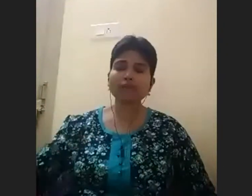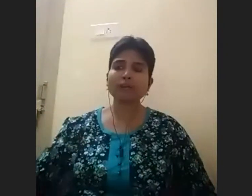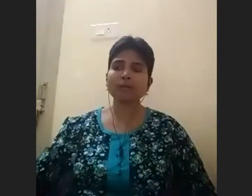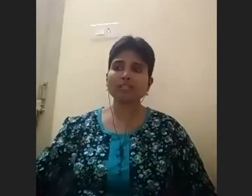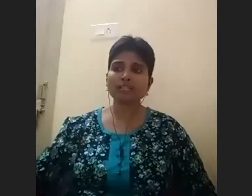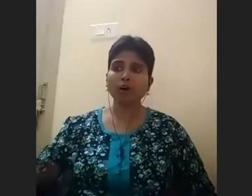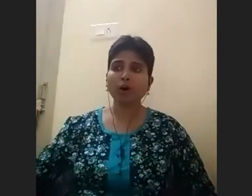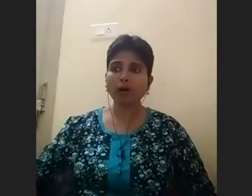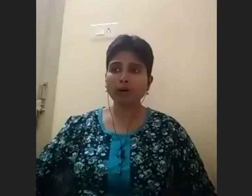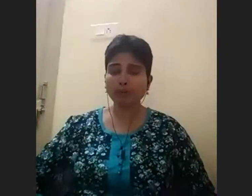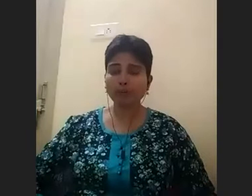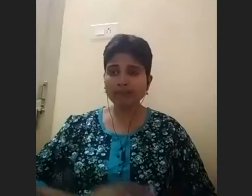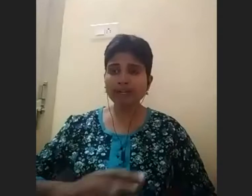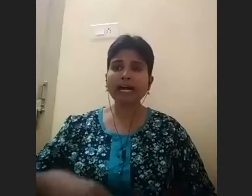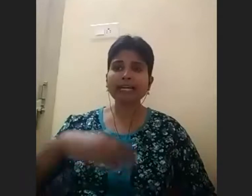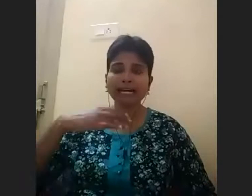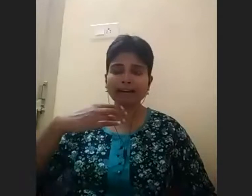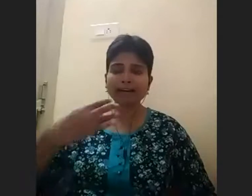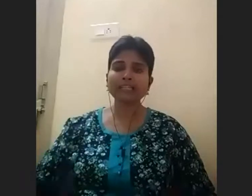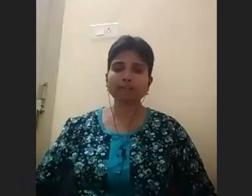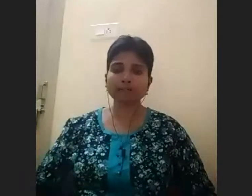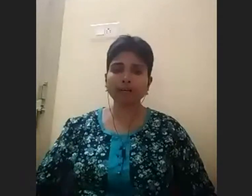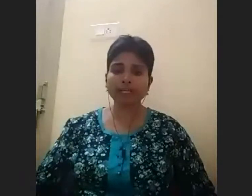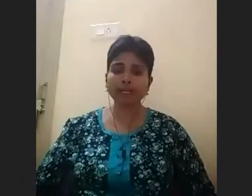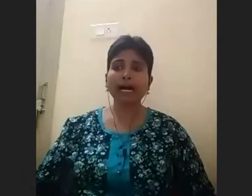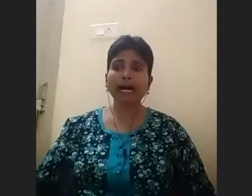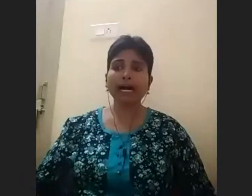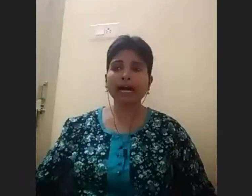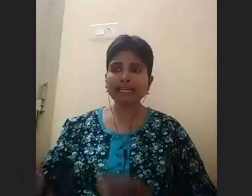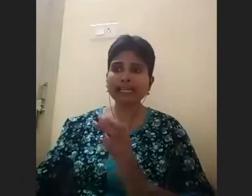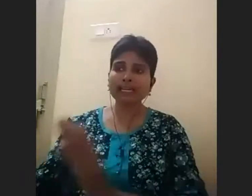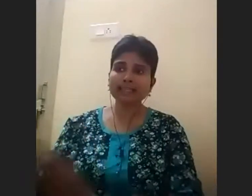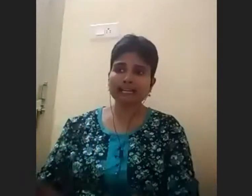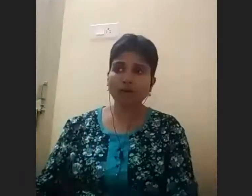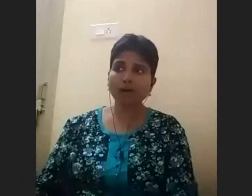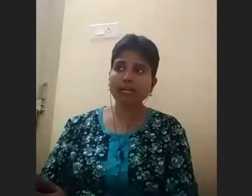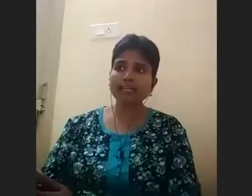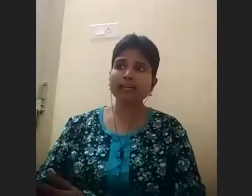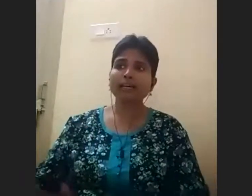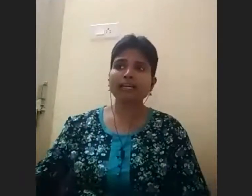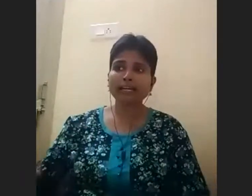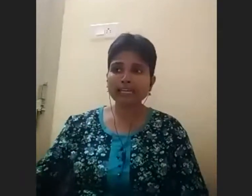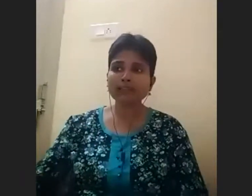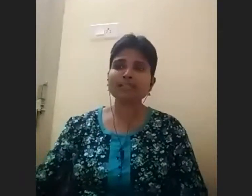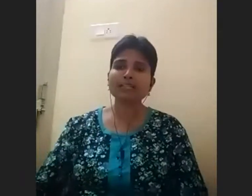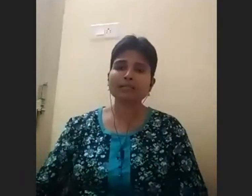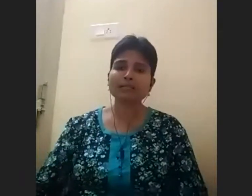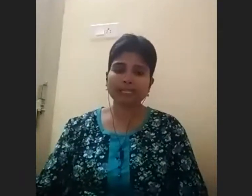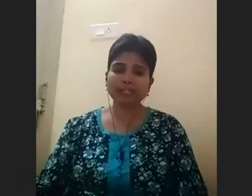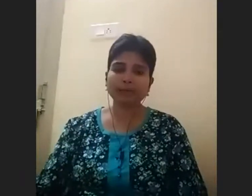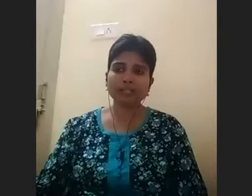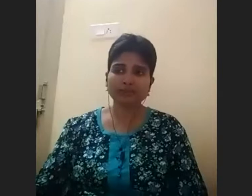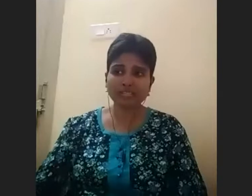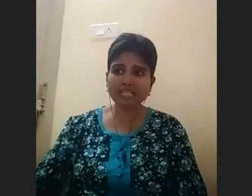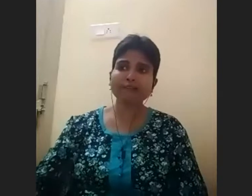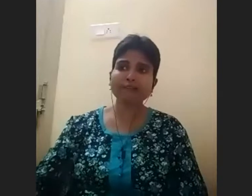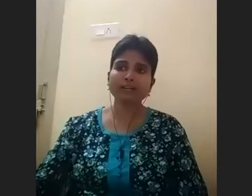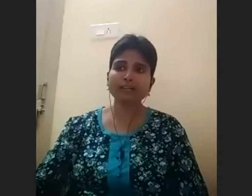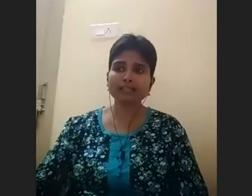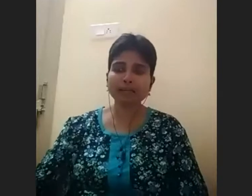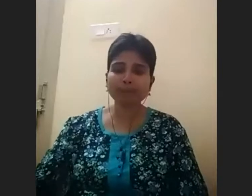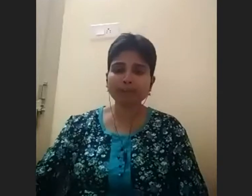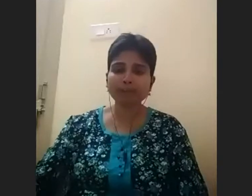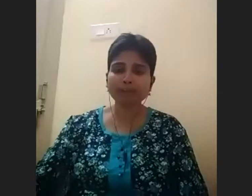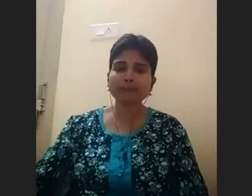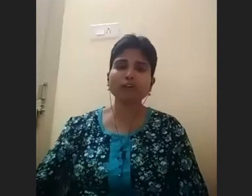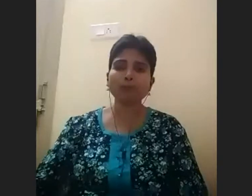of an emergency, or whenever I have a health requirement, I can access, or I can connect with this particular person with this